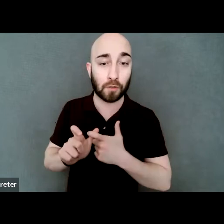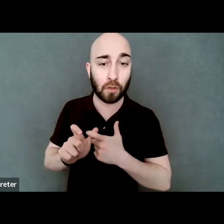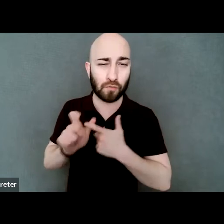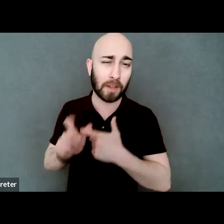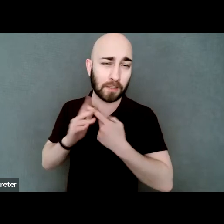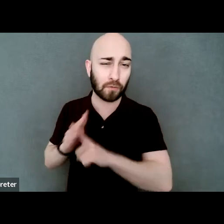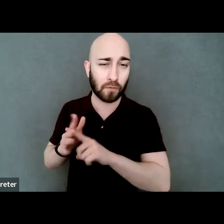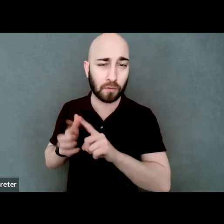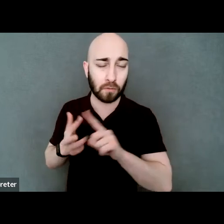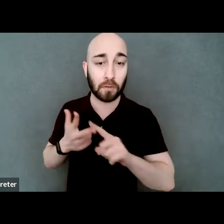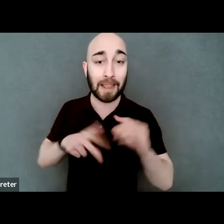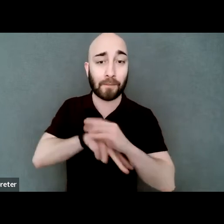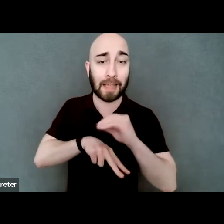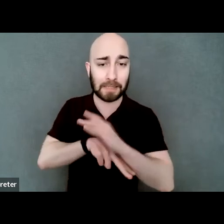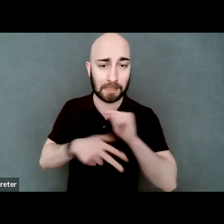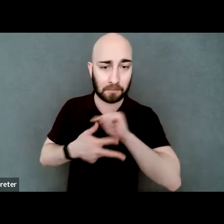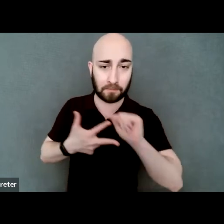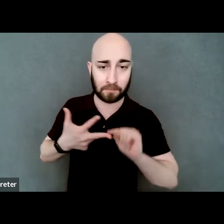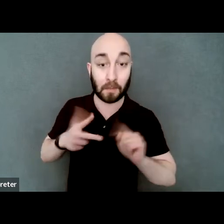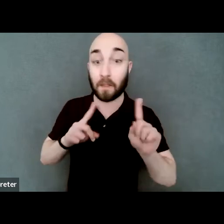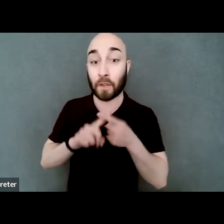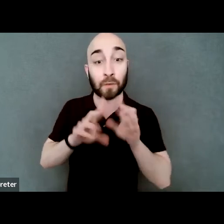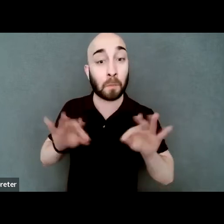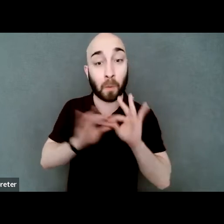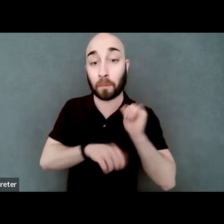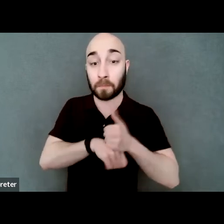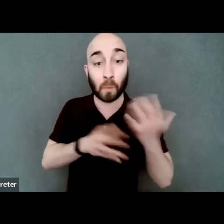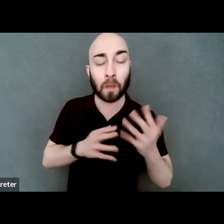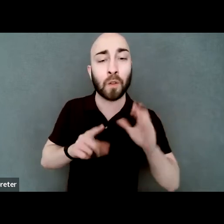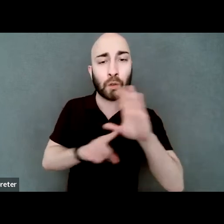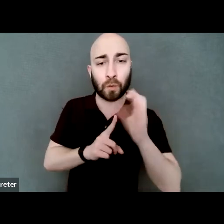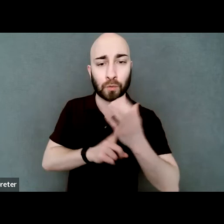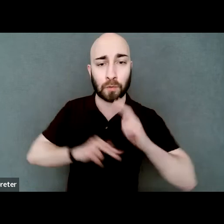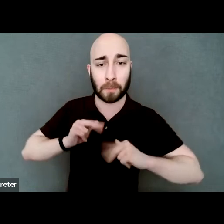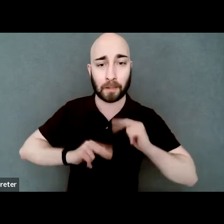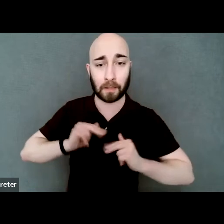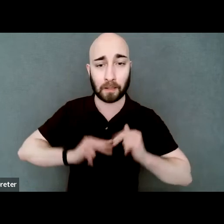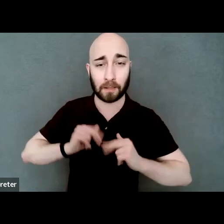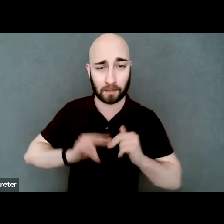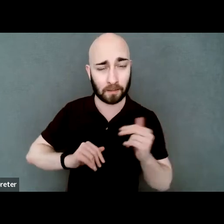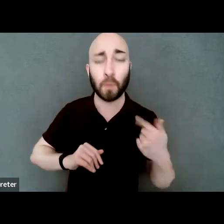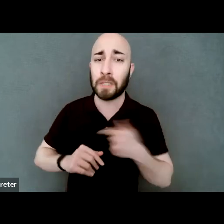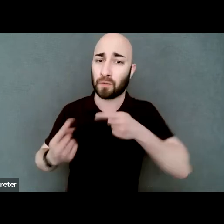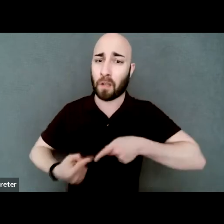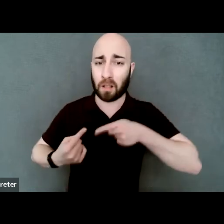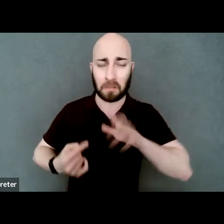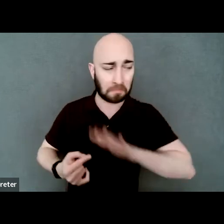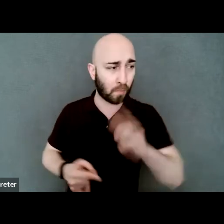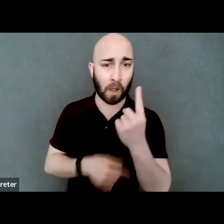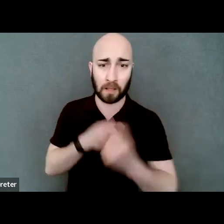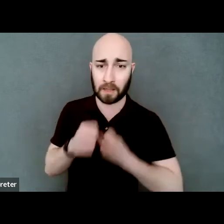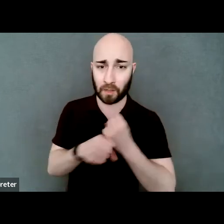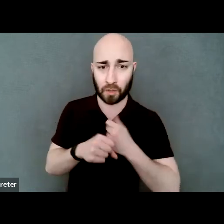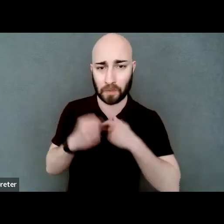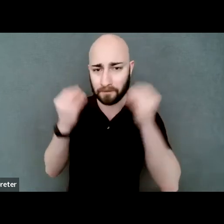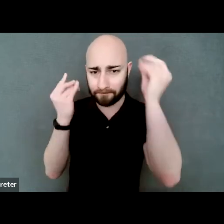do we need to do? The first thing was culture build. And what we grappled with, and it took about a year, was this question,